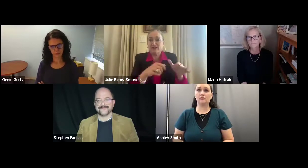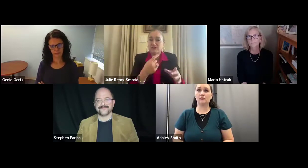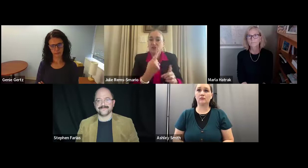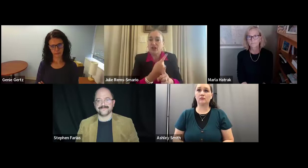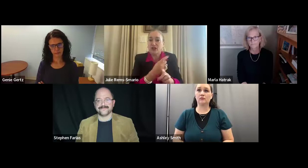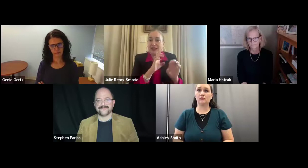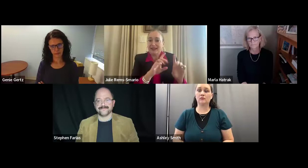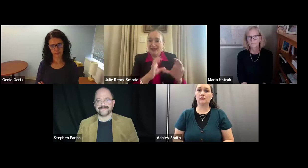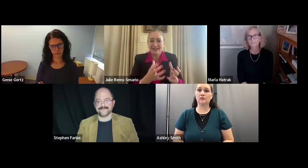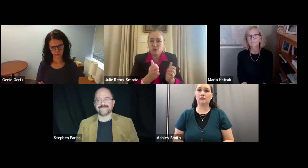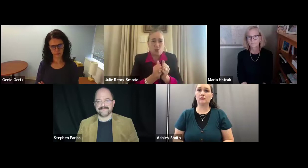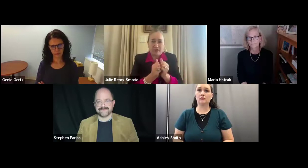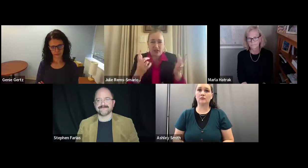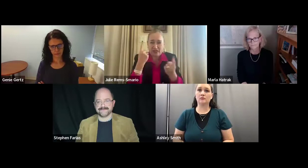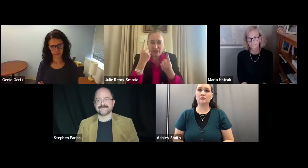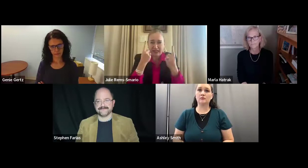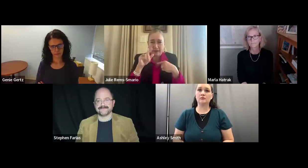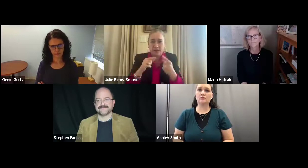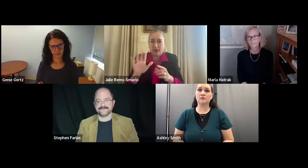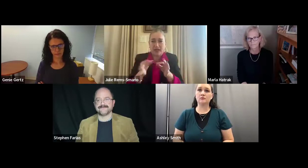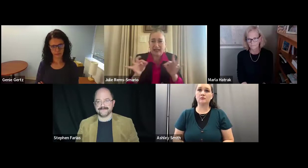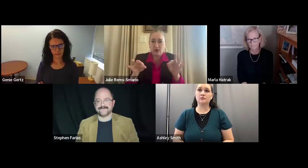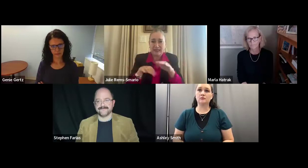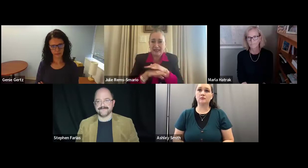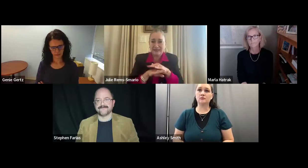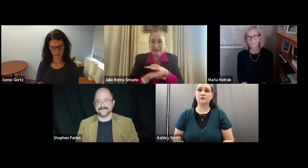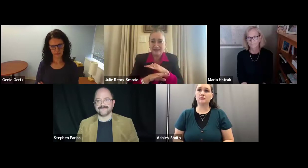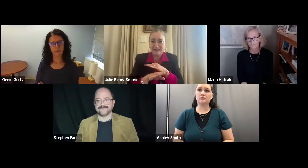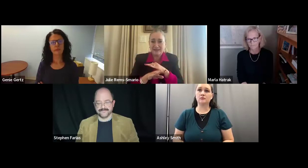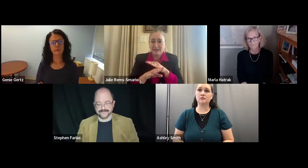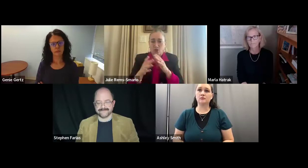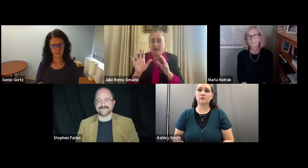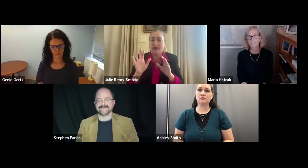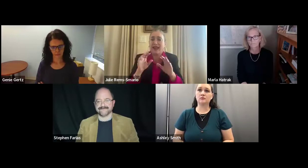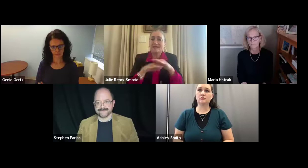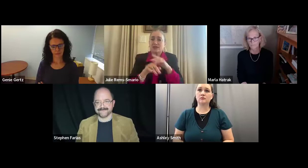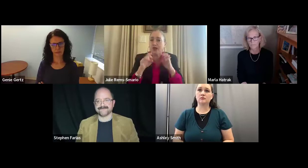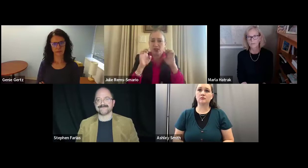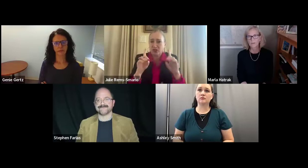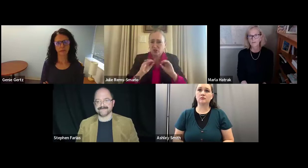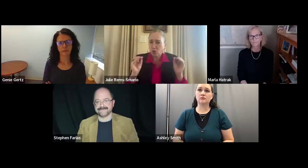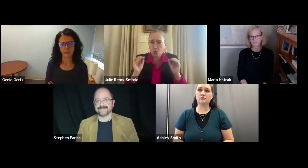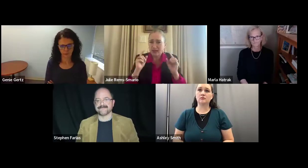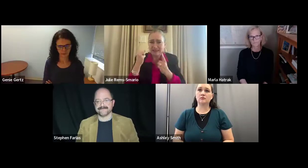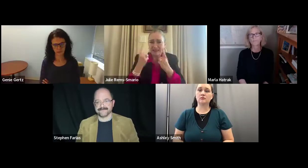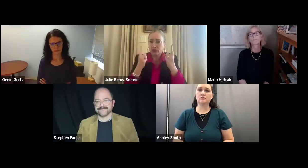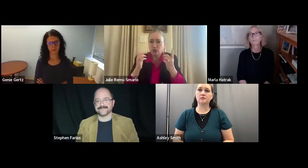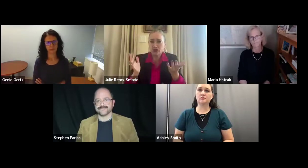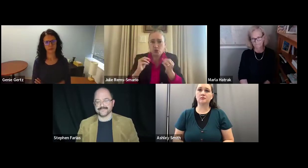education program, what happened that child was in the least restrictive environment, but it wasn't considering their language access. They did not have